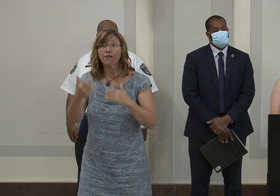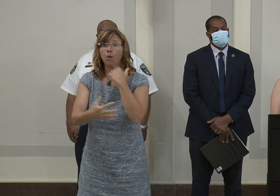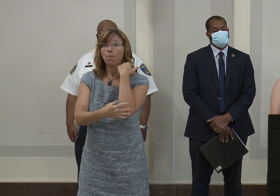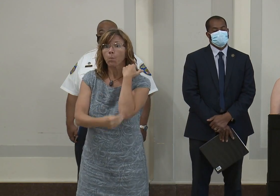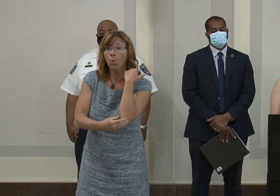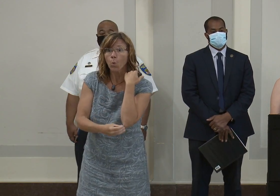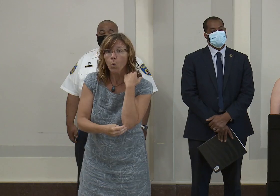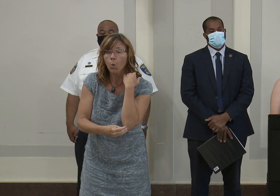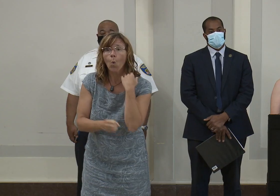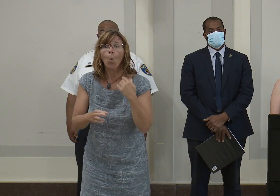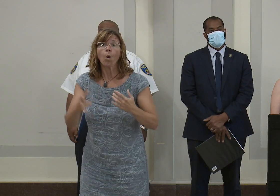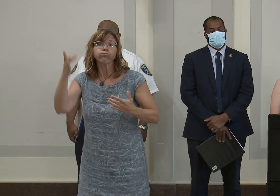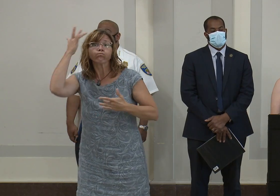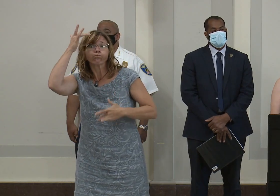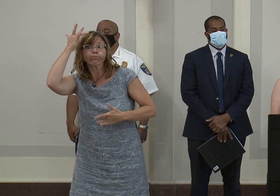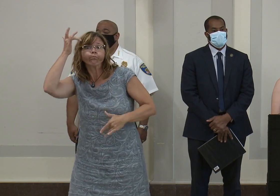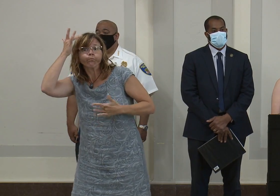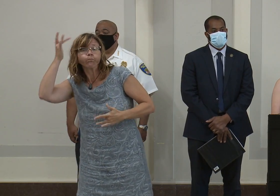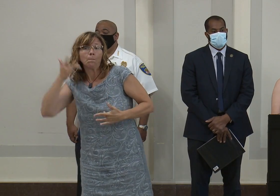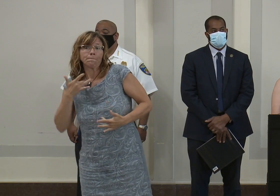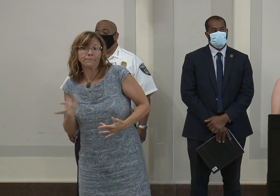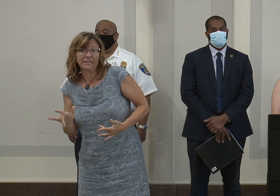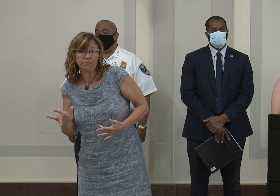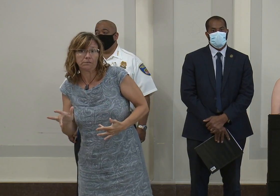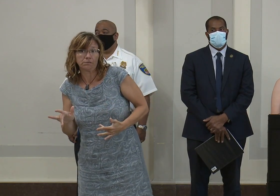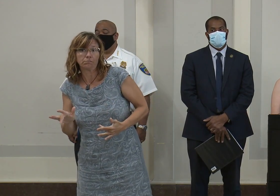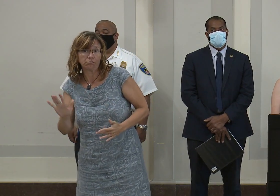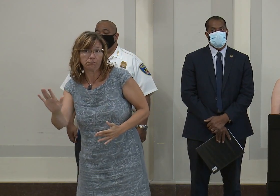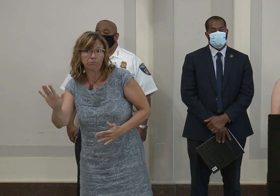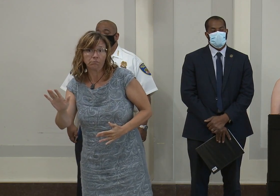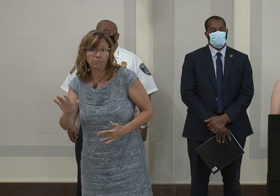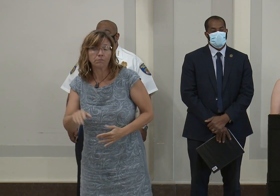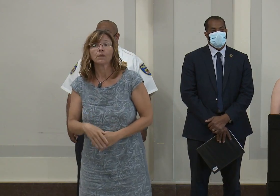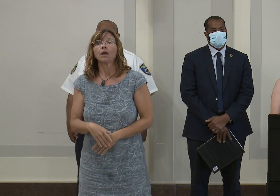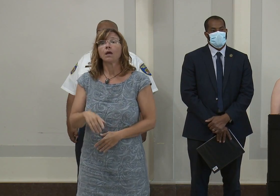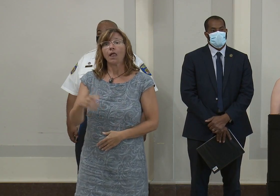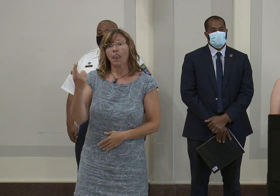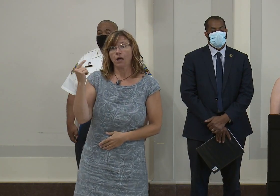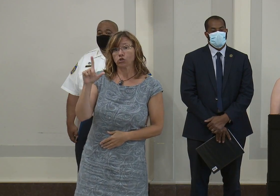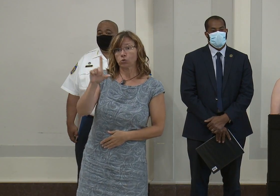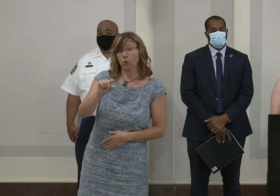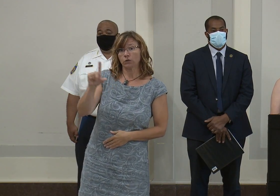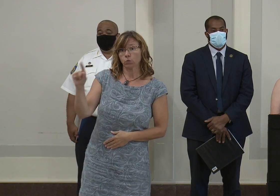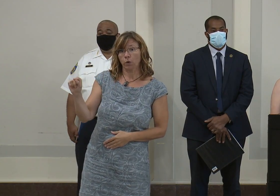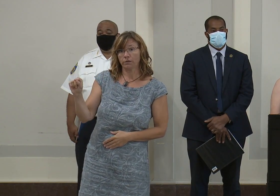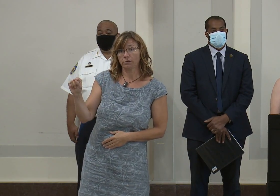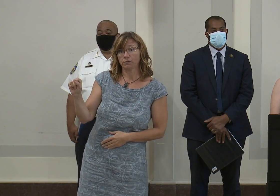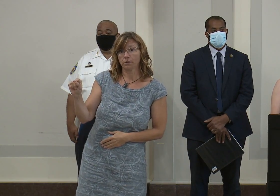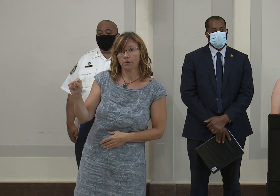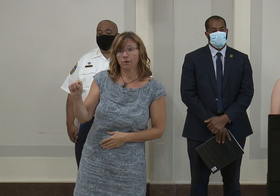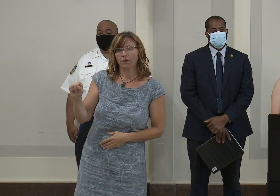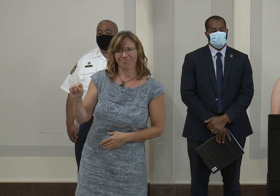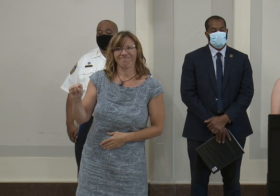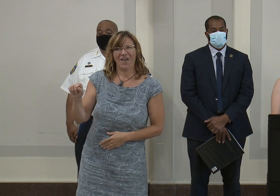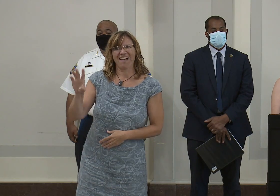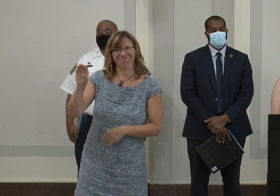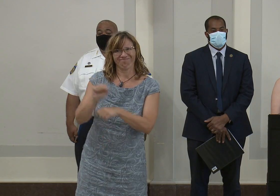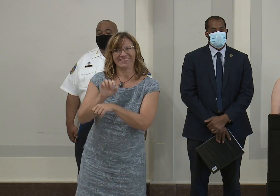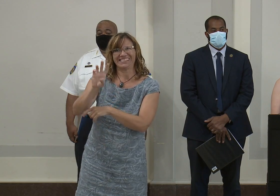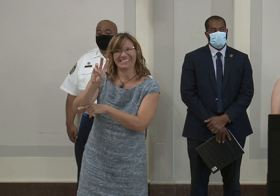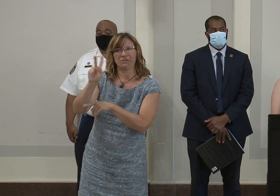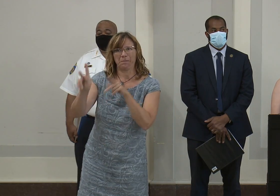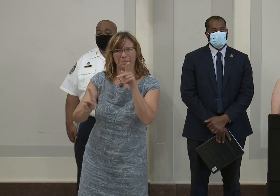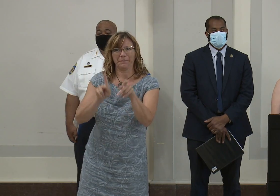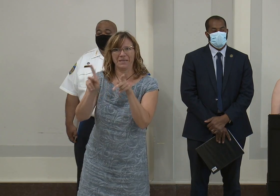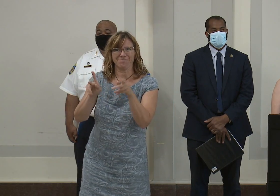summer temperatures in 2020, which led to 6 hyperthermia-related deaths. Additionally, about 100 patients